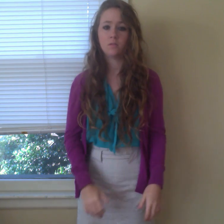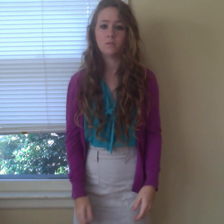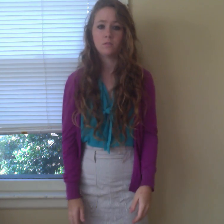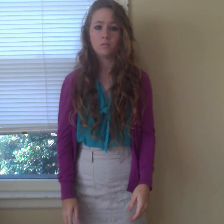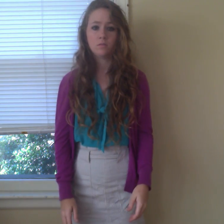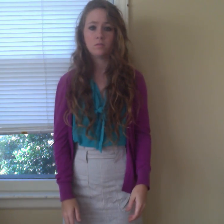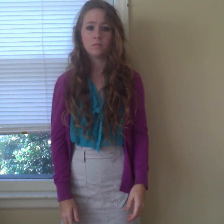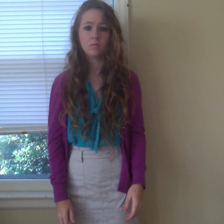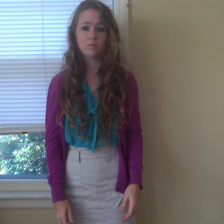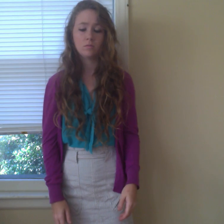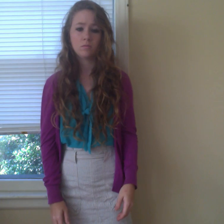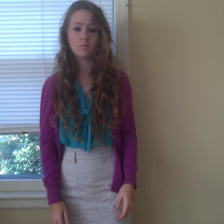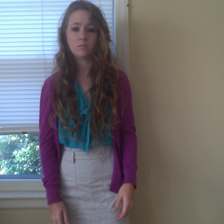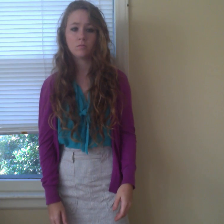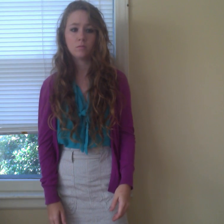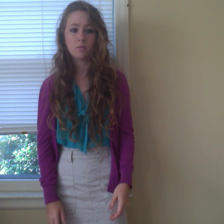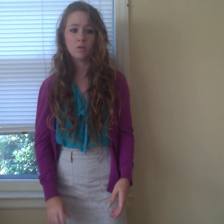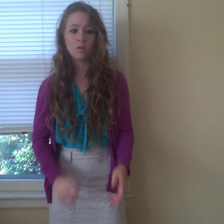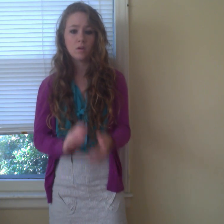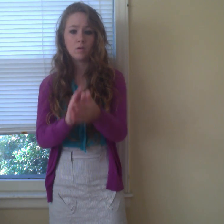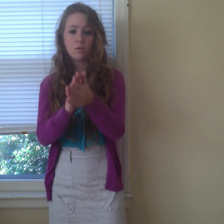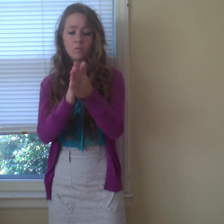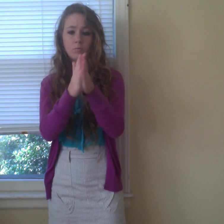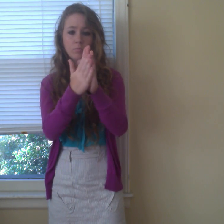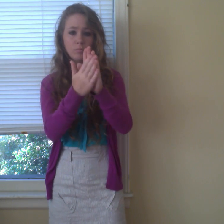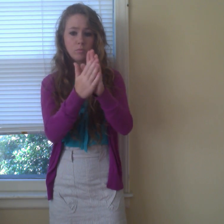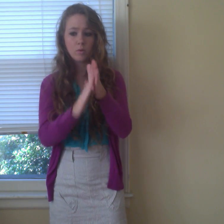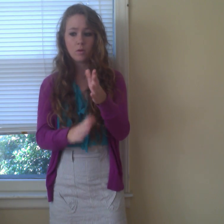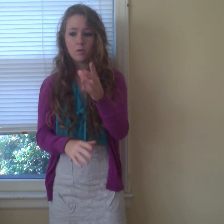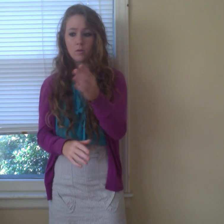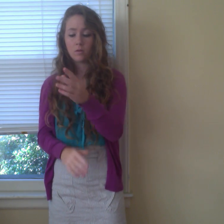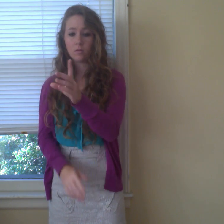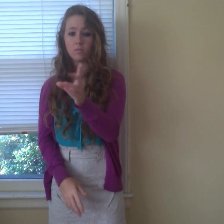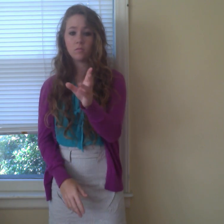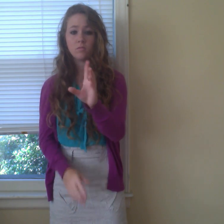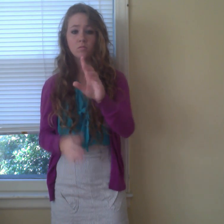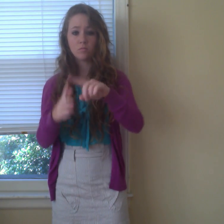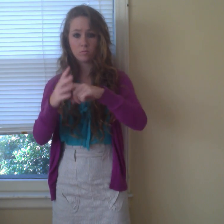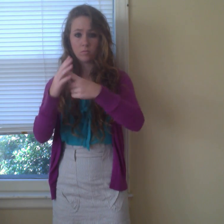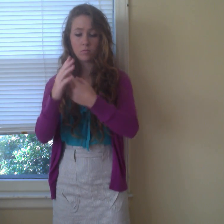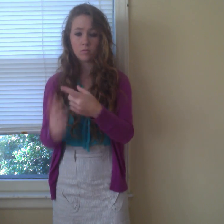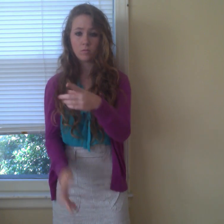oligarchy under a progression of the Caesars.